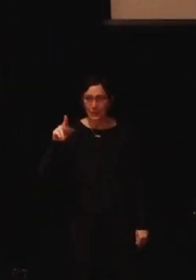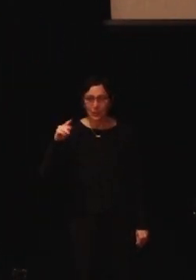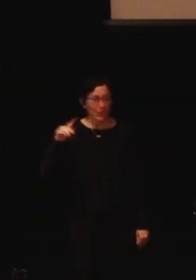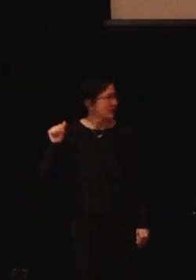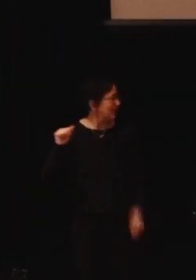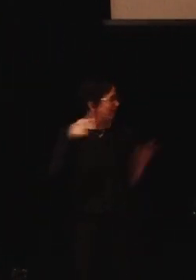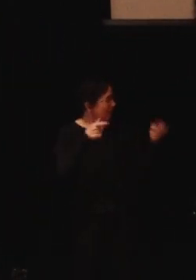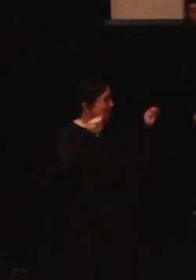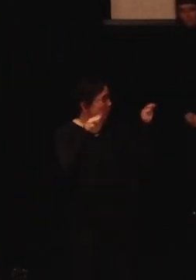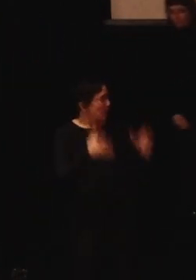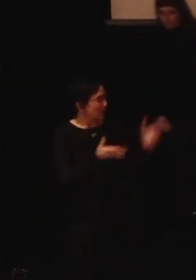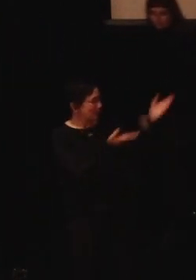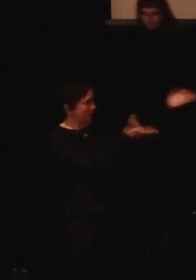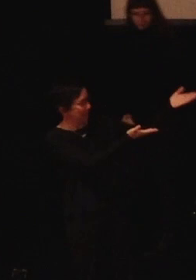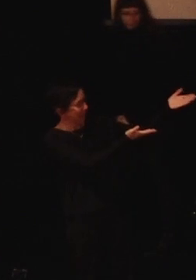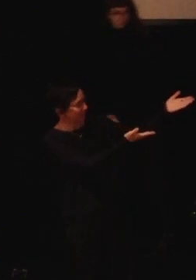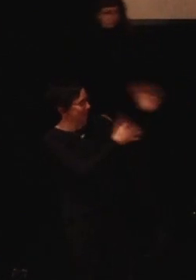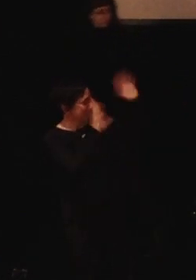Welcome. Amazing job.